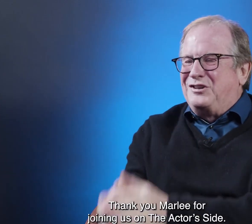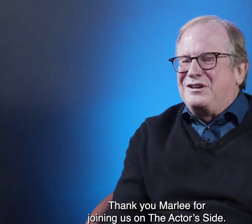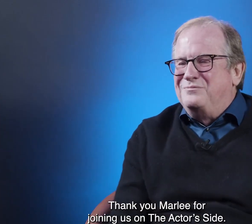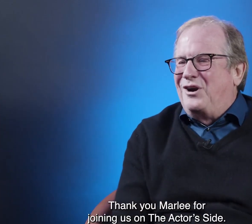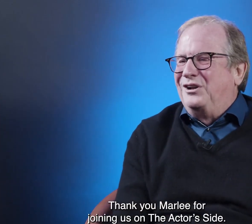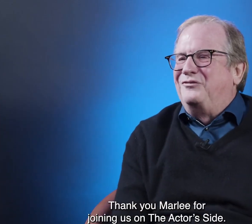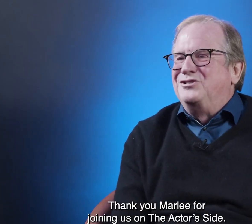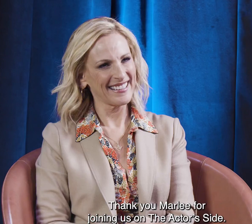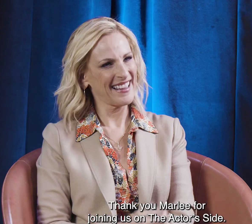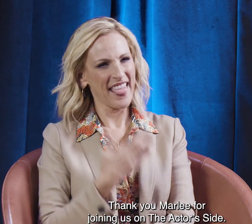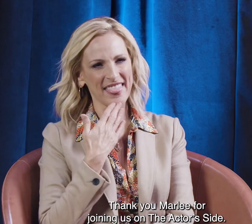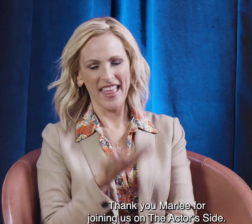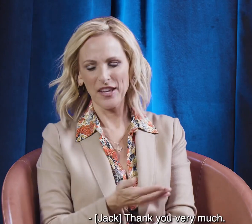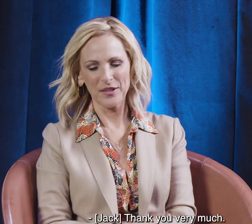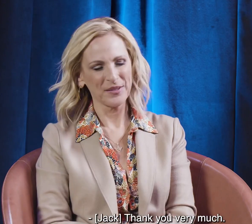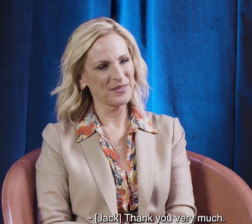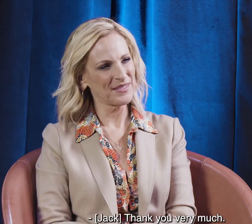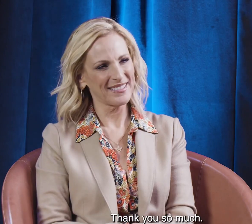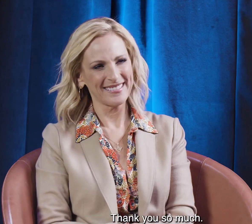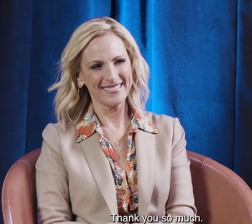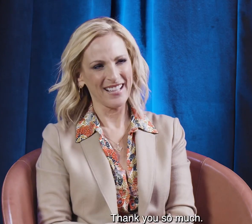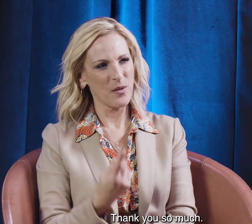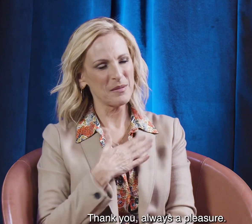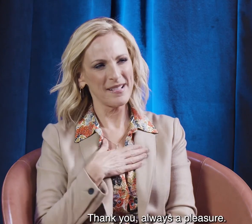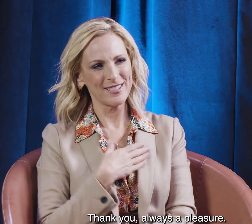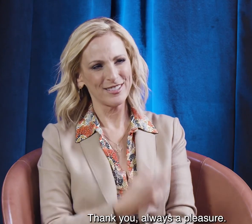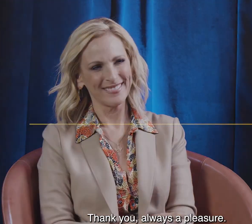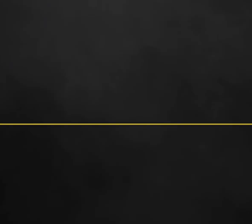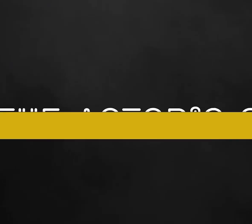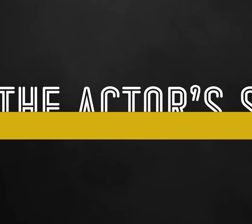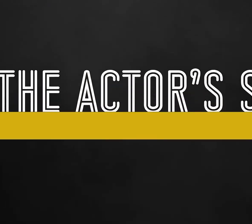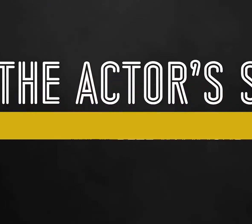Thank you, Marlee, for joining us on the Actors. Thank you very much. Thank you so much. Thank you. Always a pleasure.